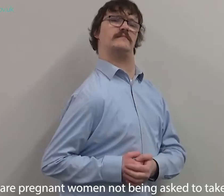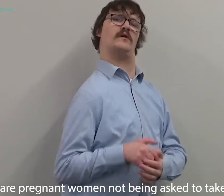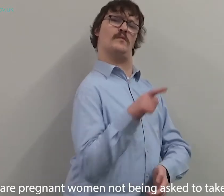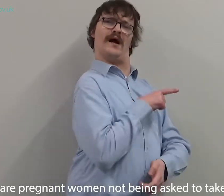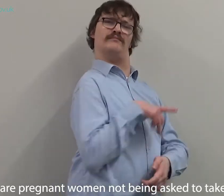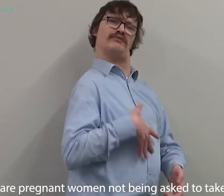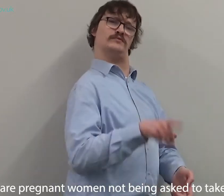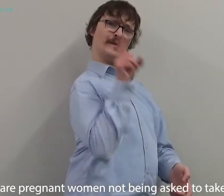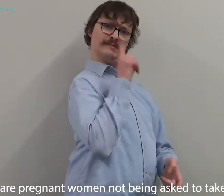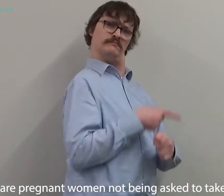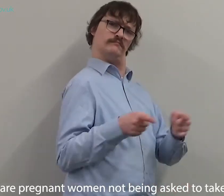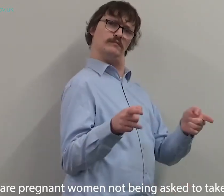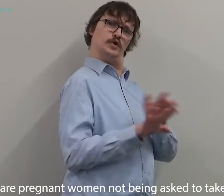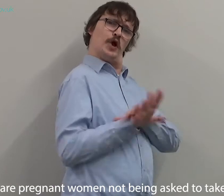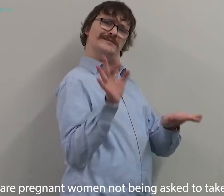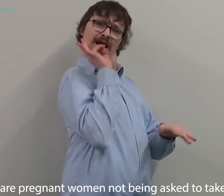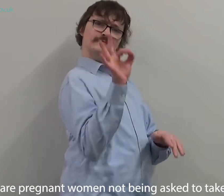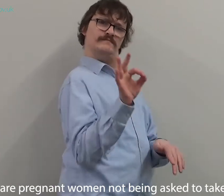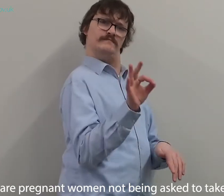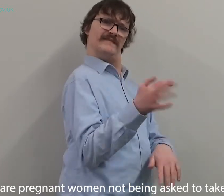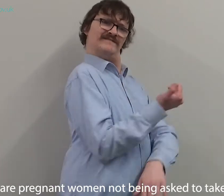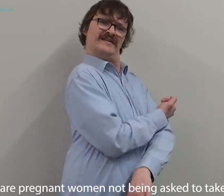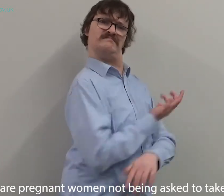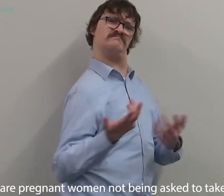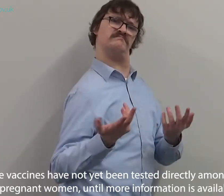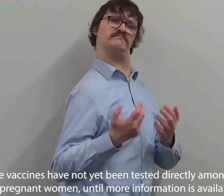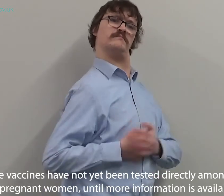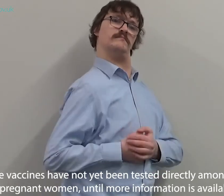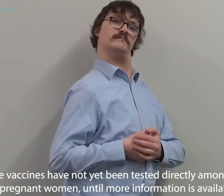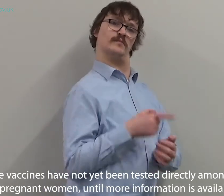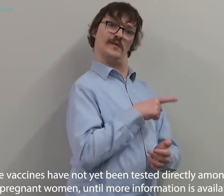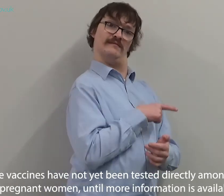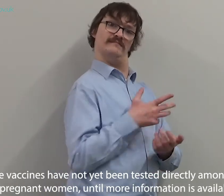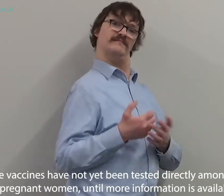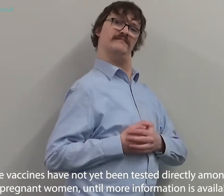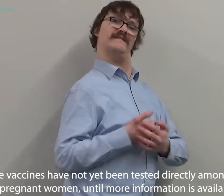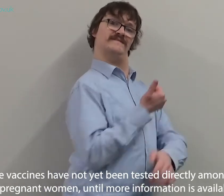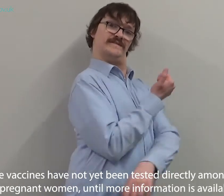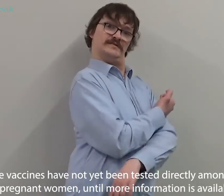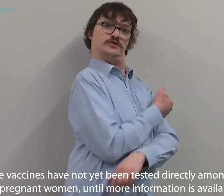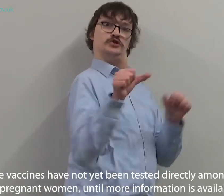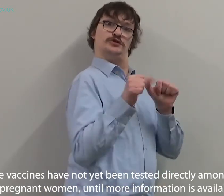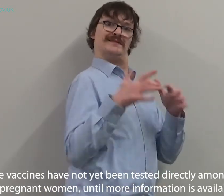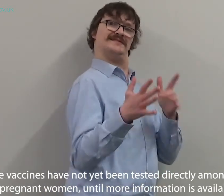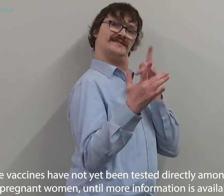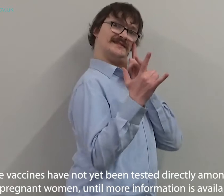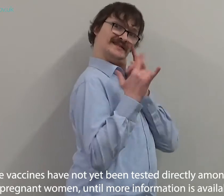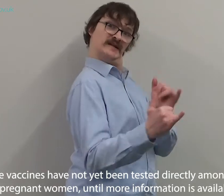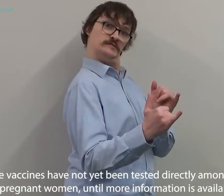Then why are pregnant women not being asked to take the vaccine? Because the vaccines have not yet been tested directly amongst